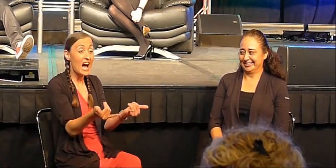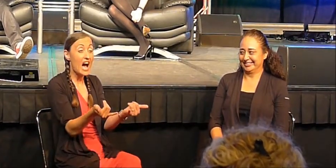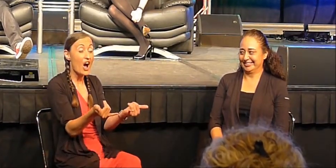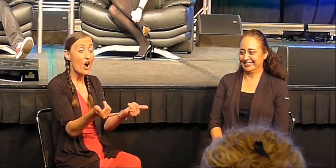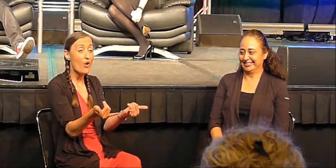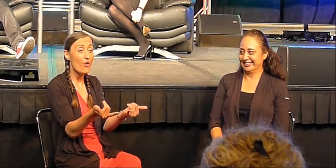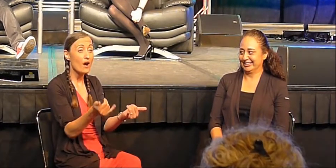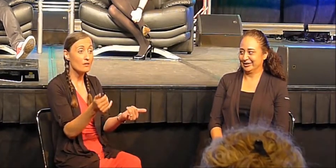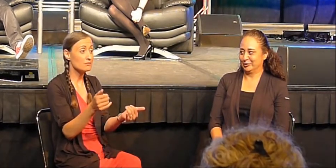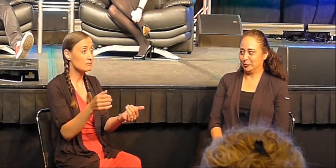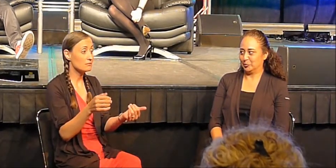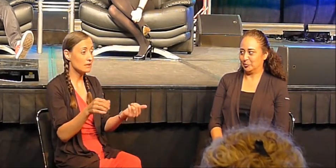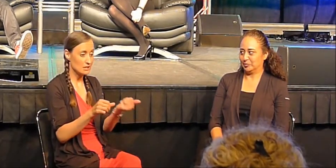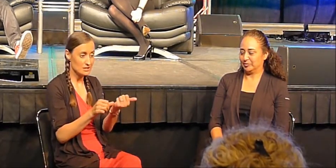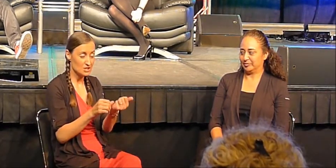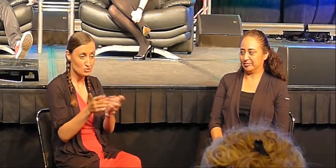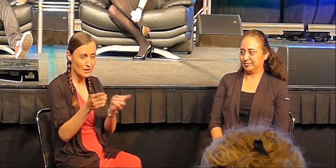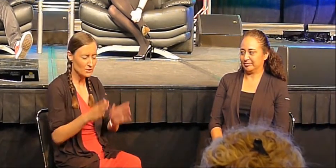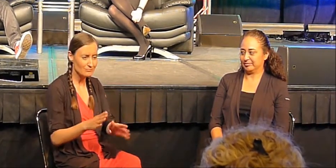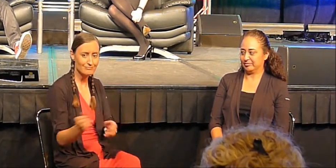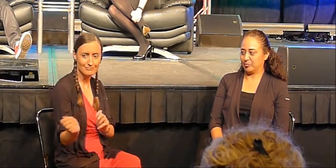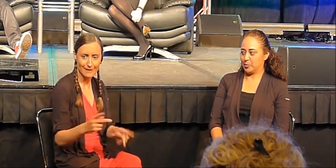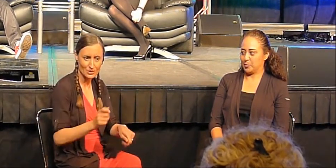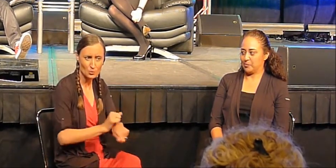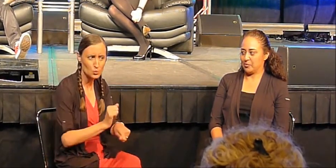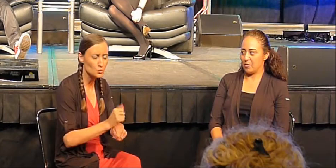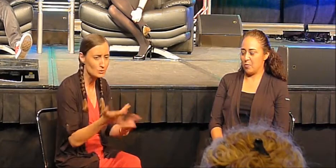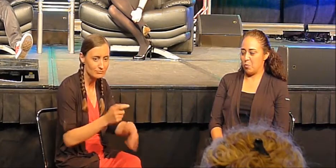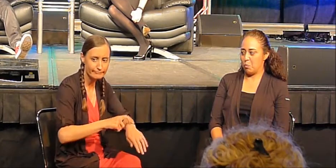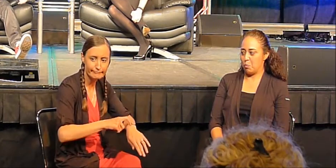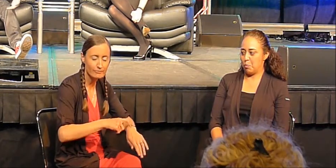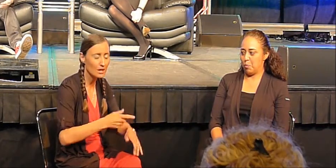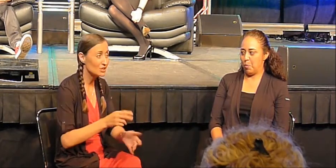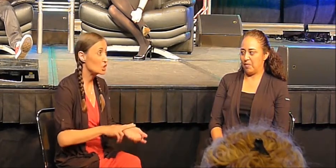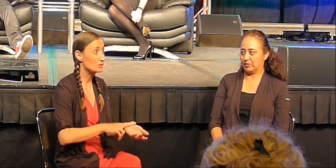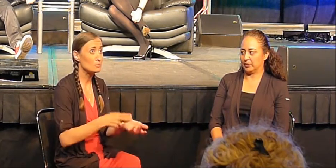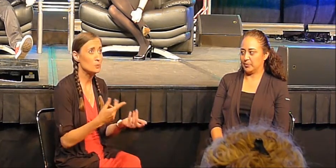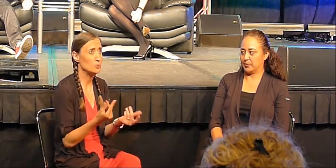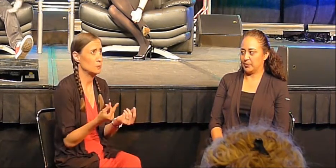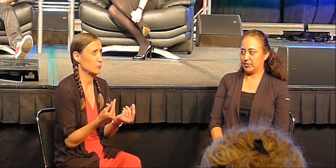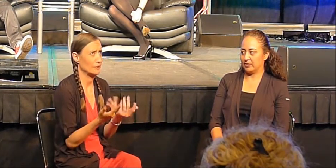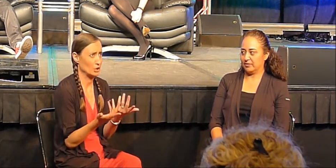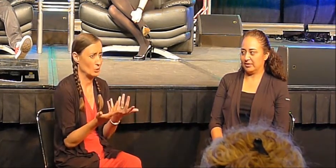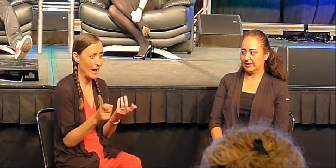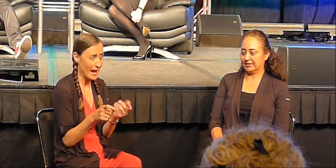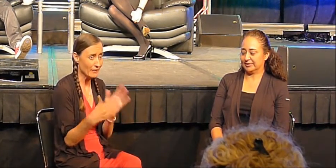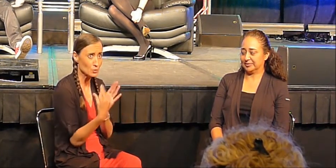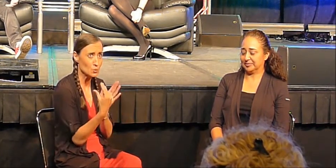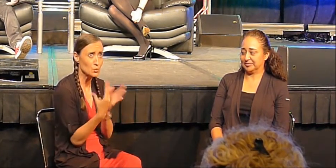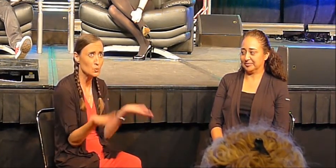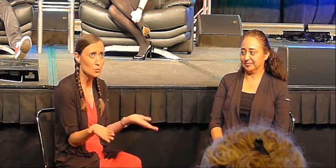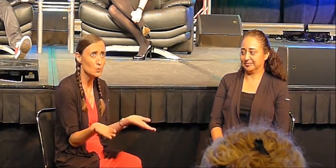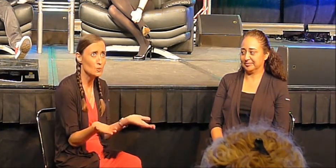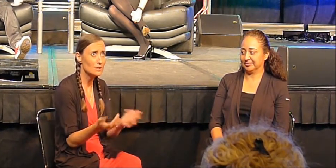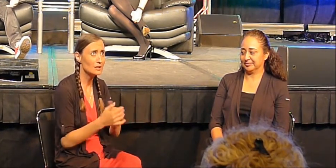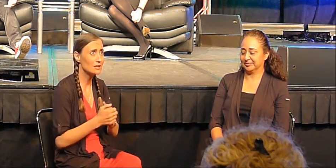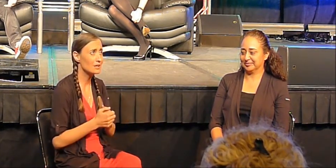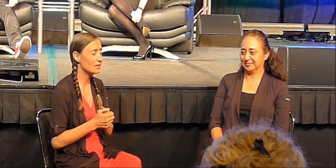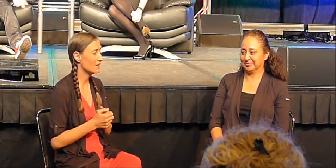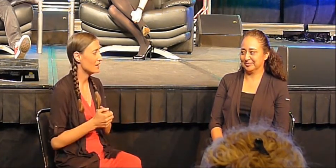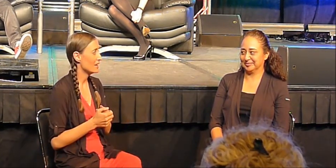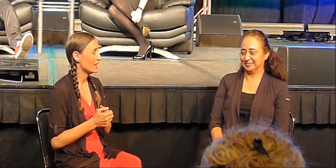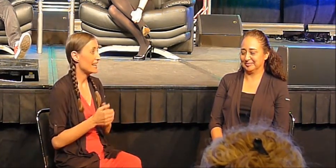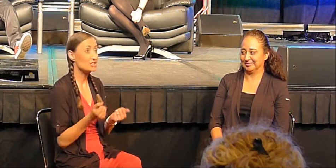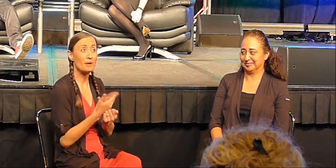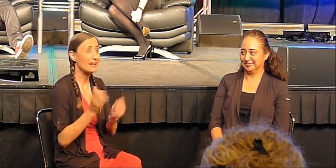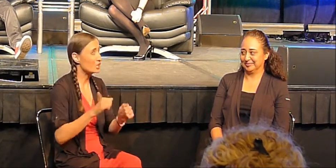first AD saying it's time to go back to work, right? So I say to the nurse, what can you do? Is there anything you can do? I gotta shoot the scene. And is